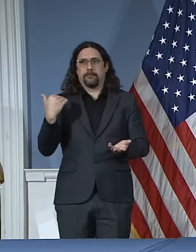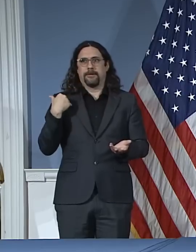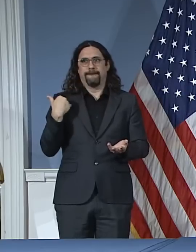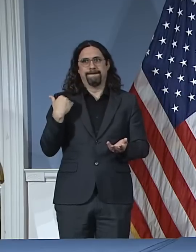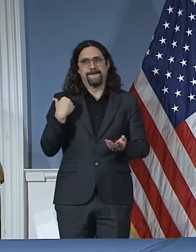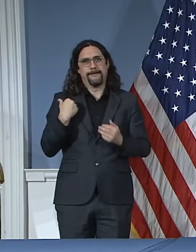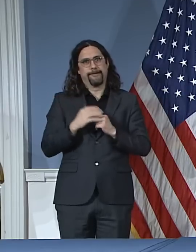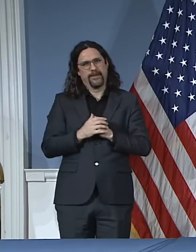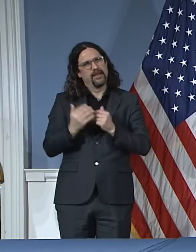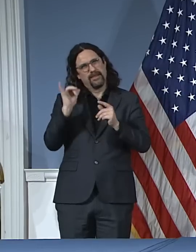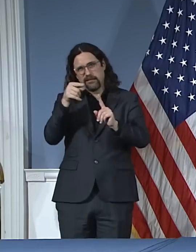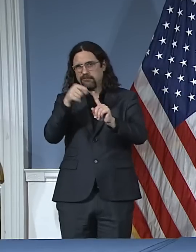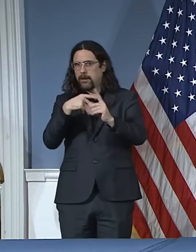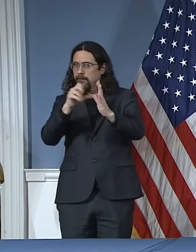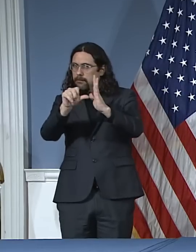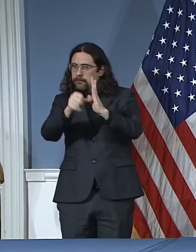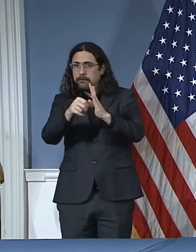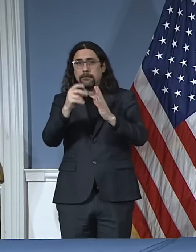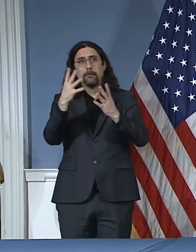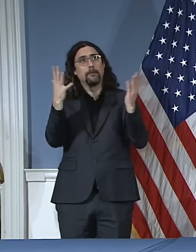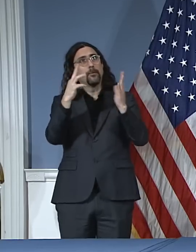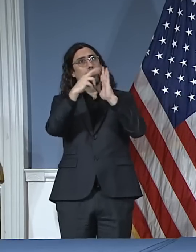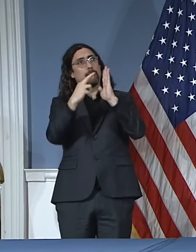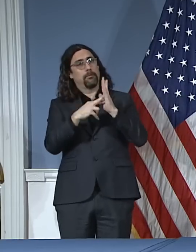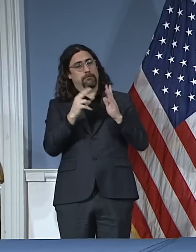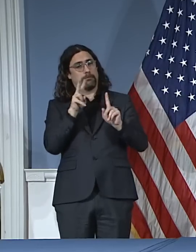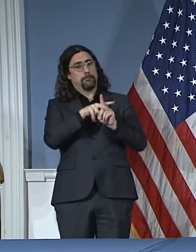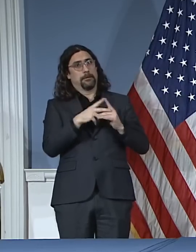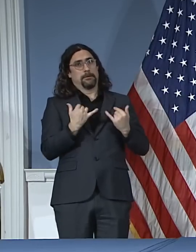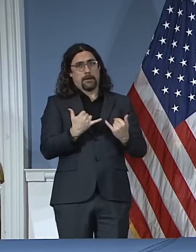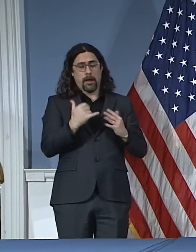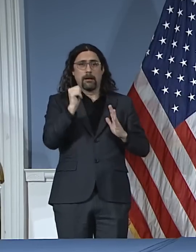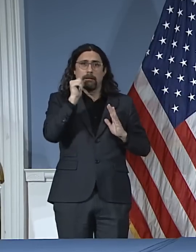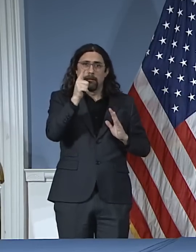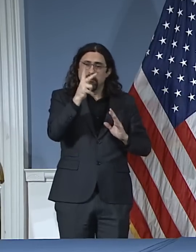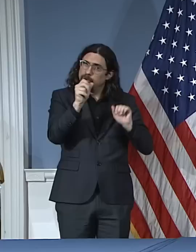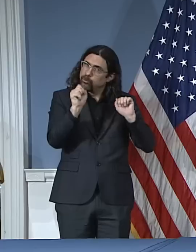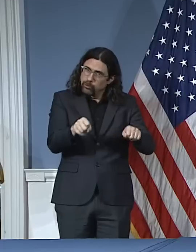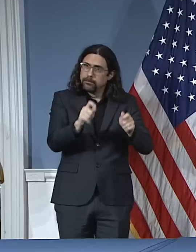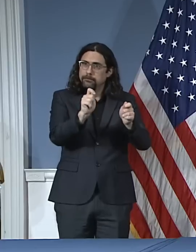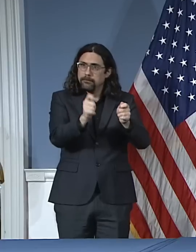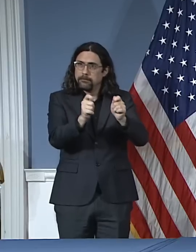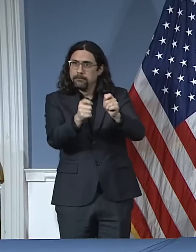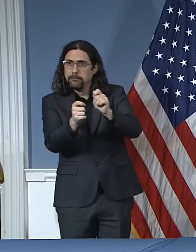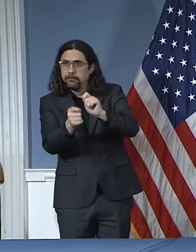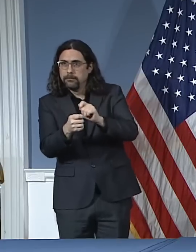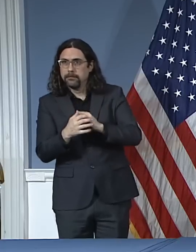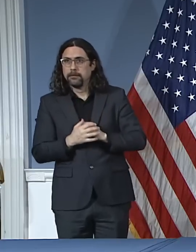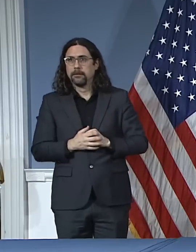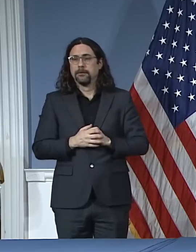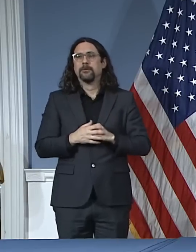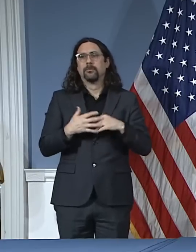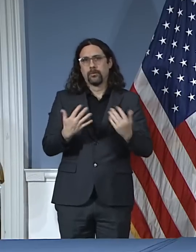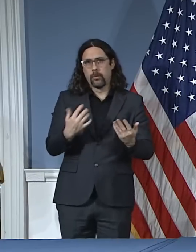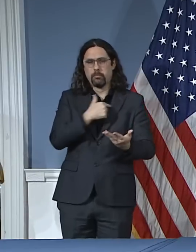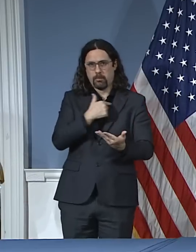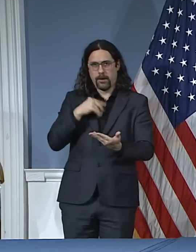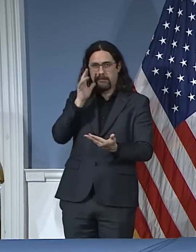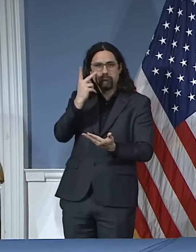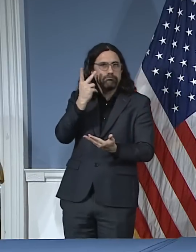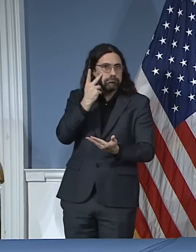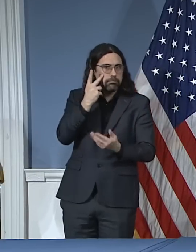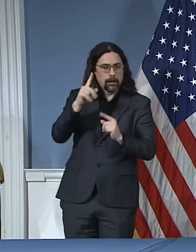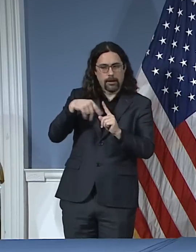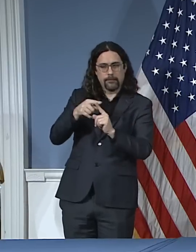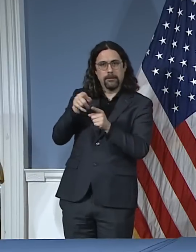certainly explain why. So on the parks, we understand that under the governor's pause